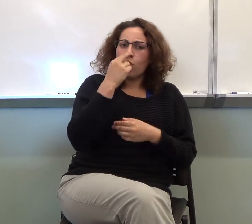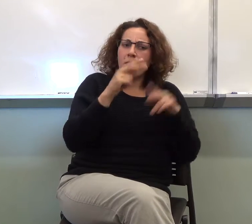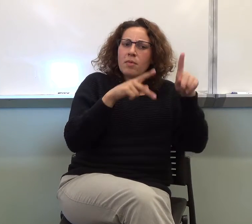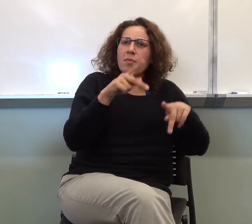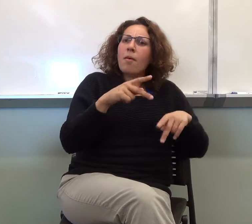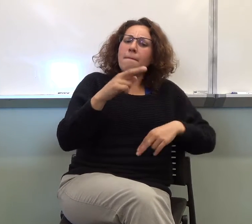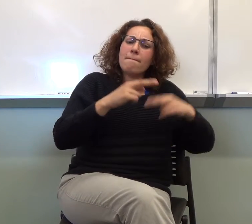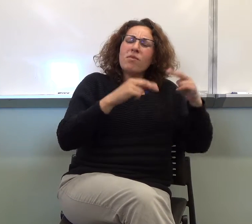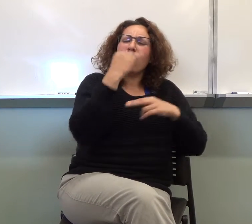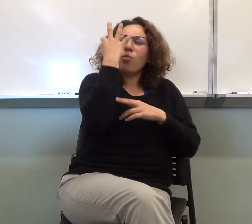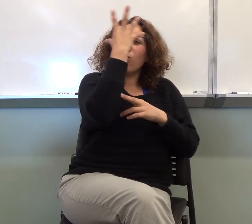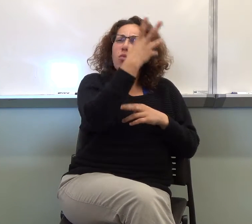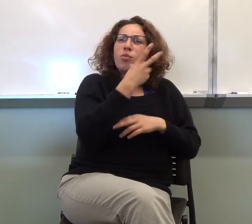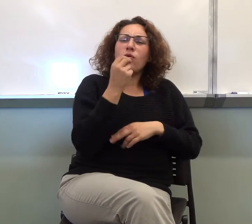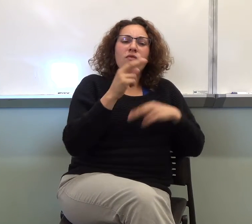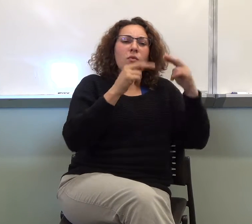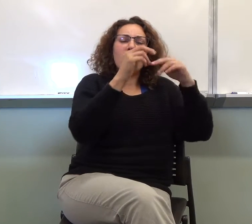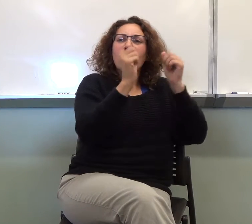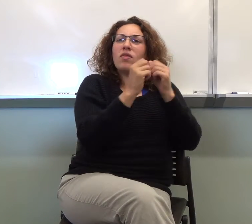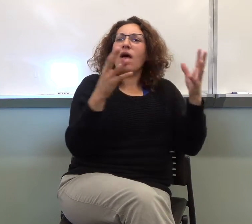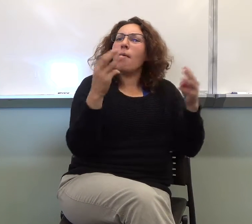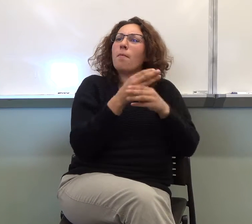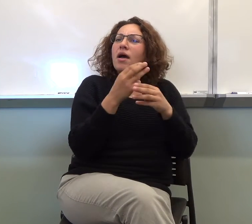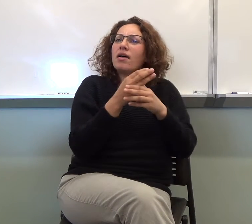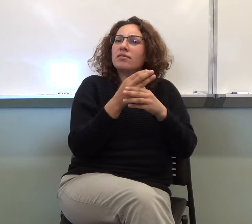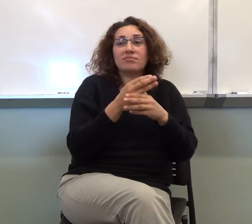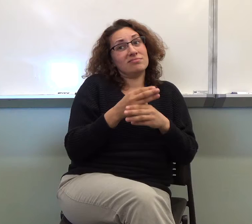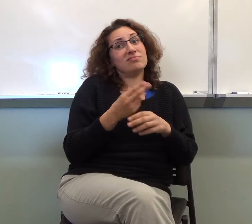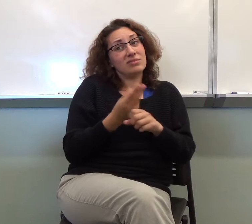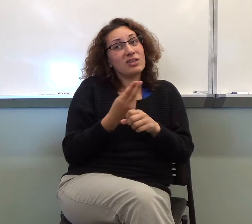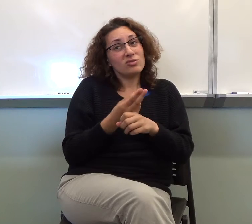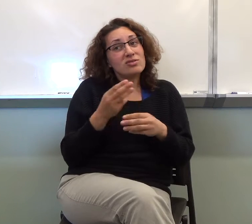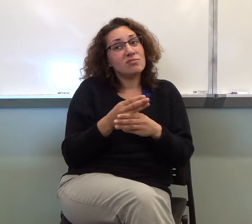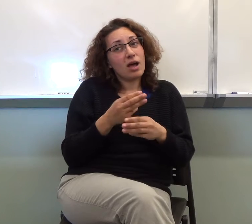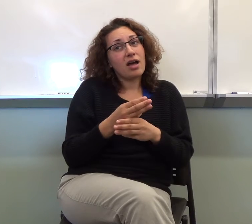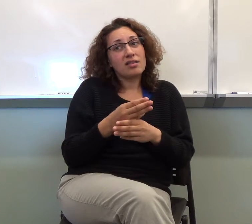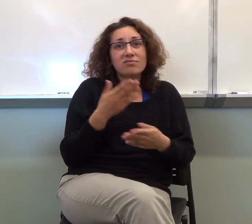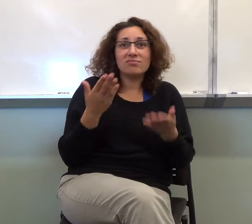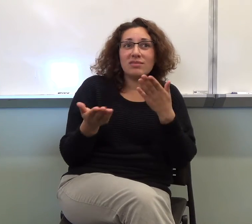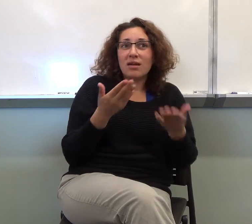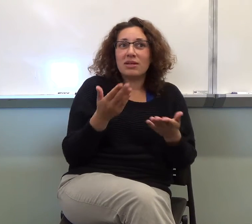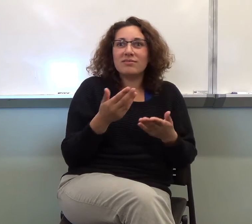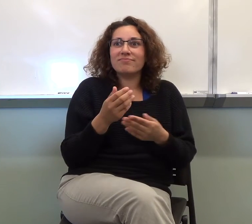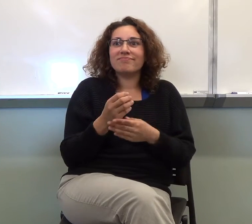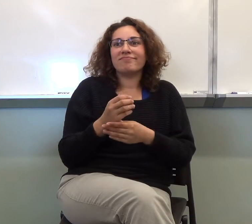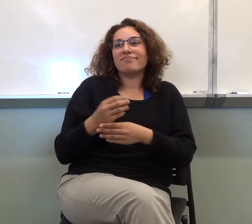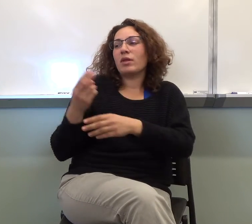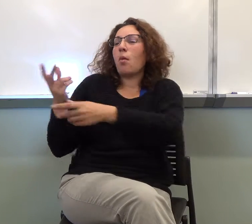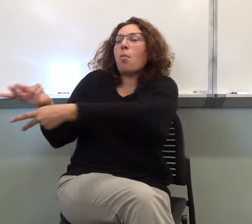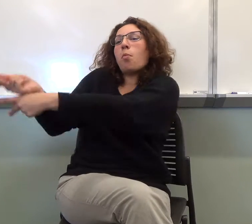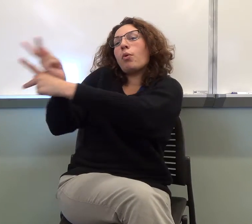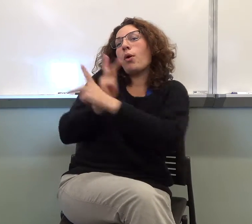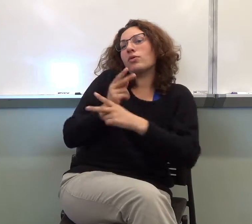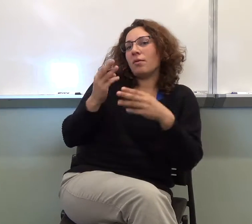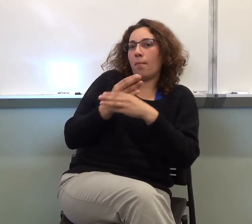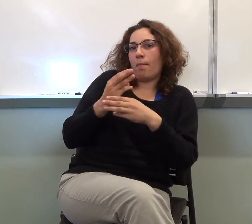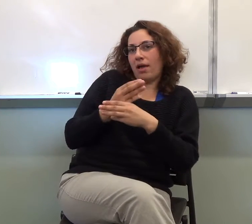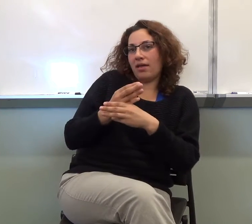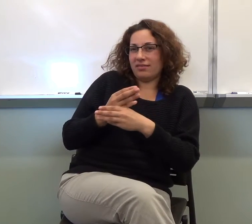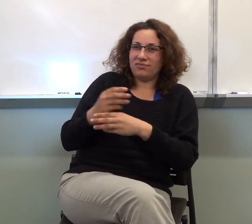without mathematics? They had to have some math. Probably imported it from someplace else. You know, they owned the world at that time, so they could get people from